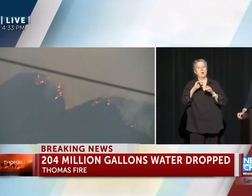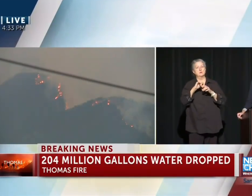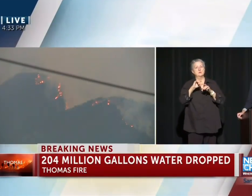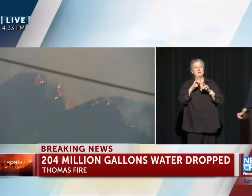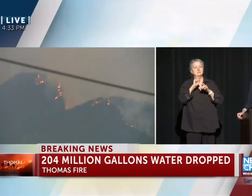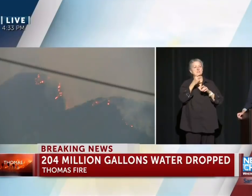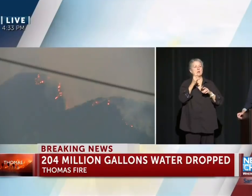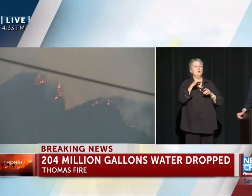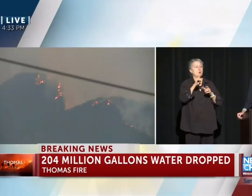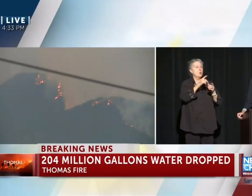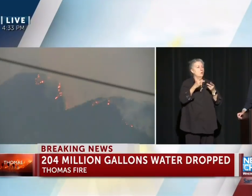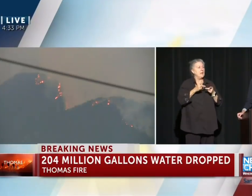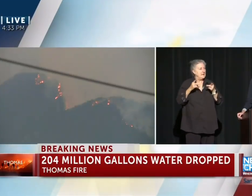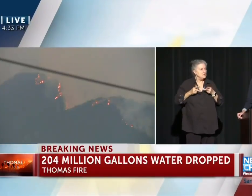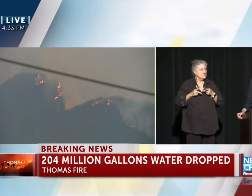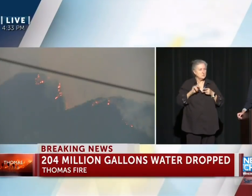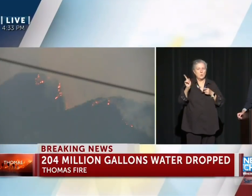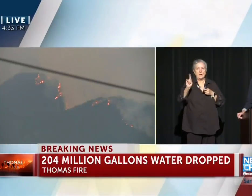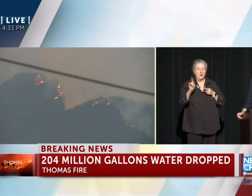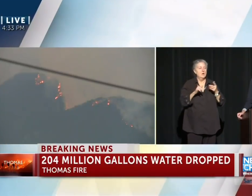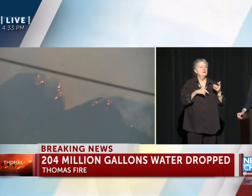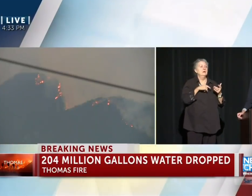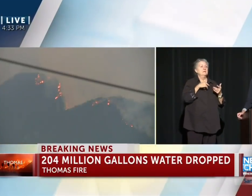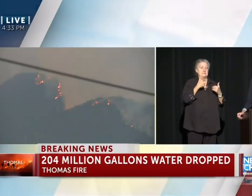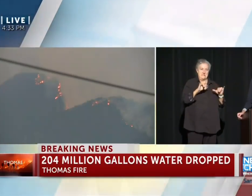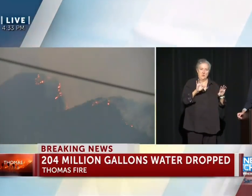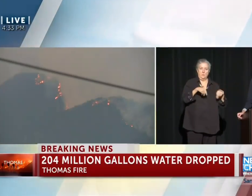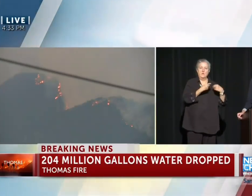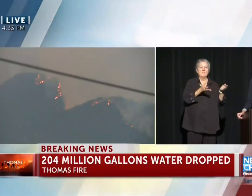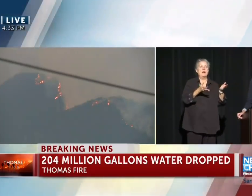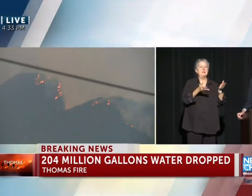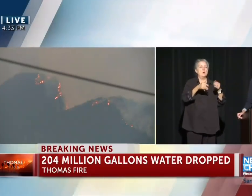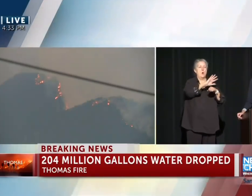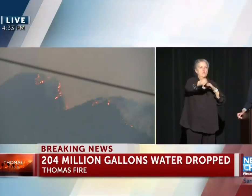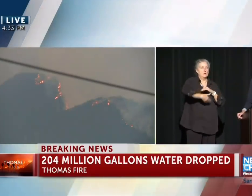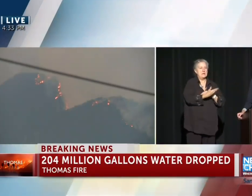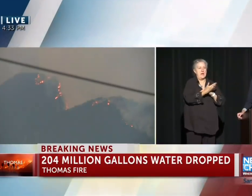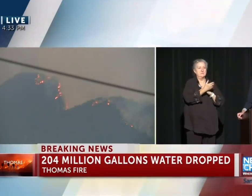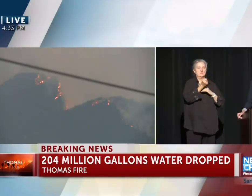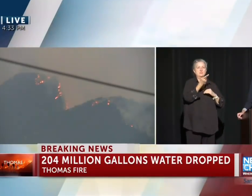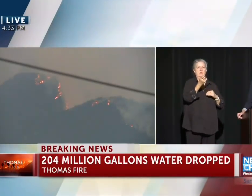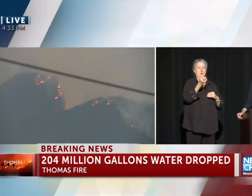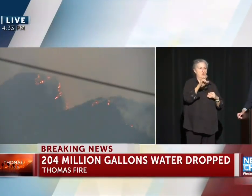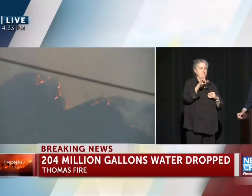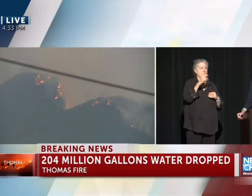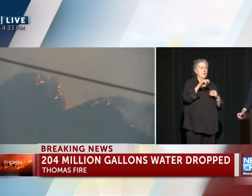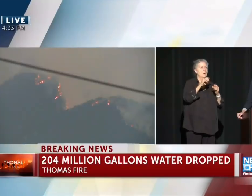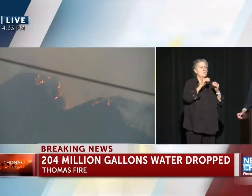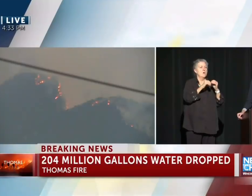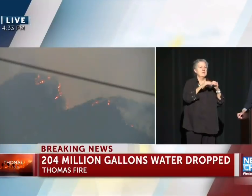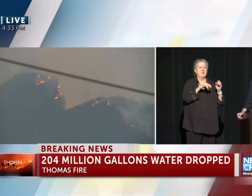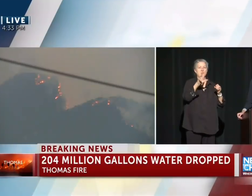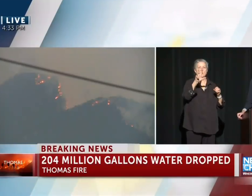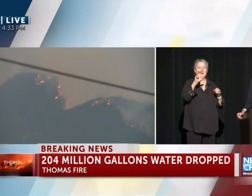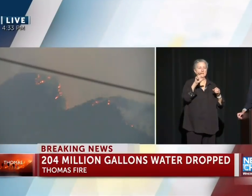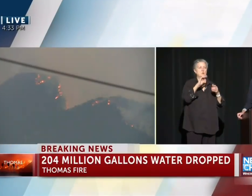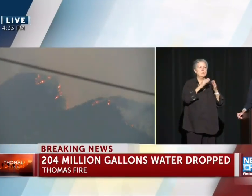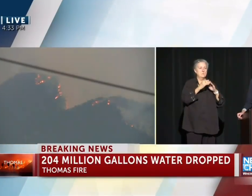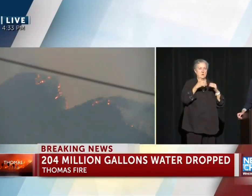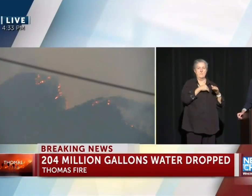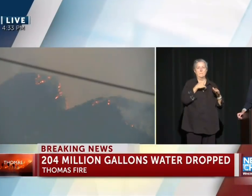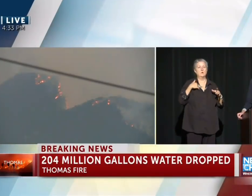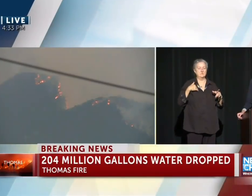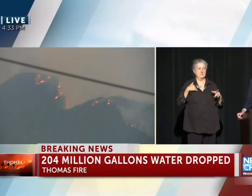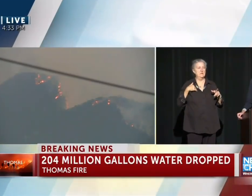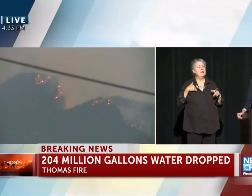shelter locations. We are still providing overnight sheltering for over 300 community